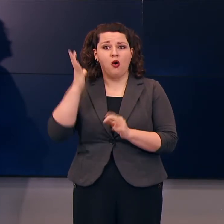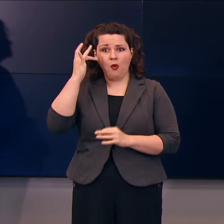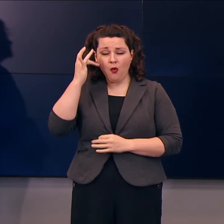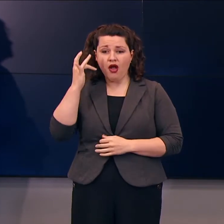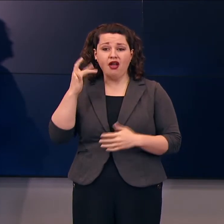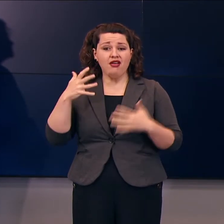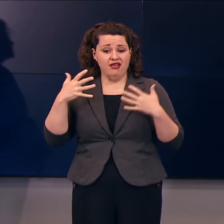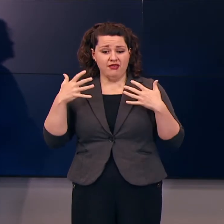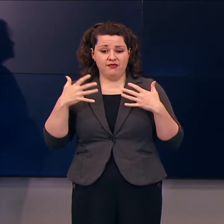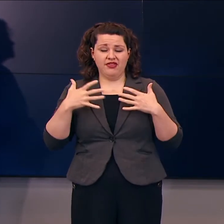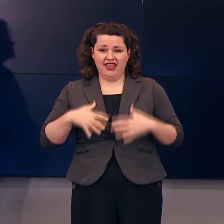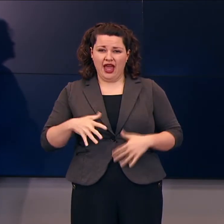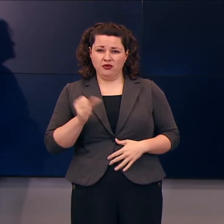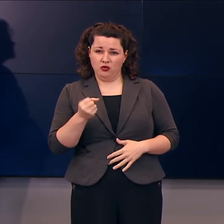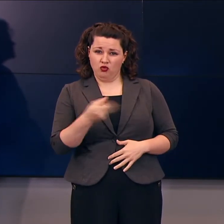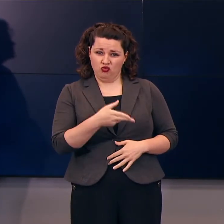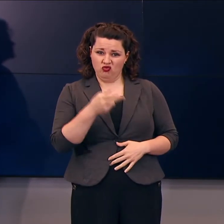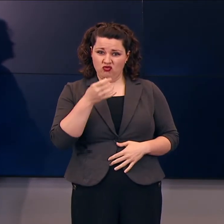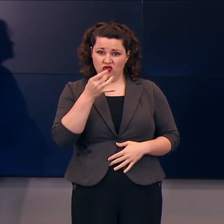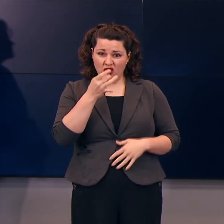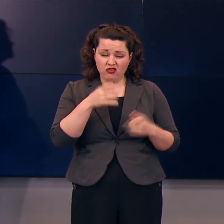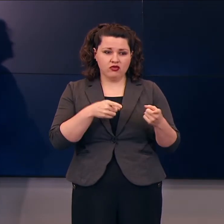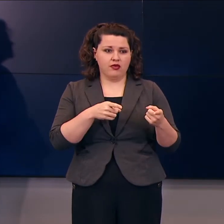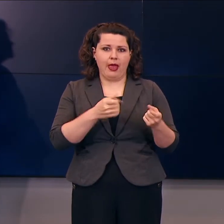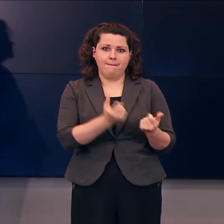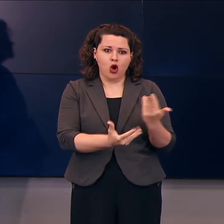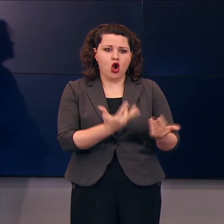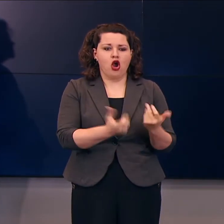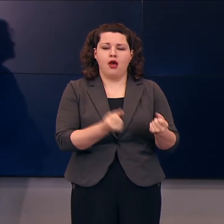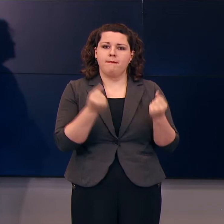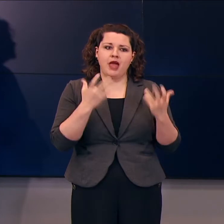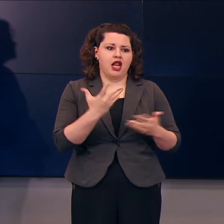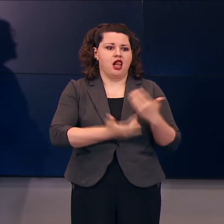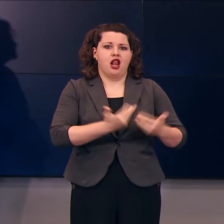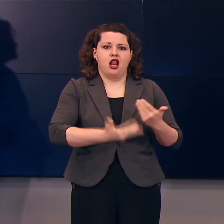rate on the disposable gowns is so high